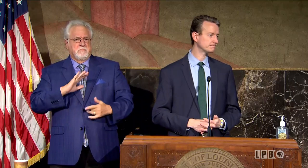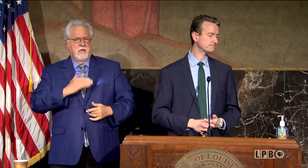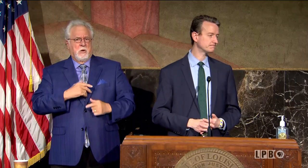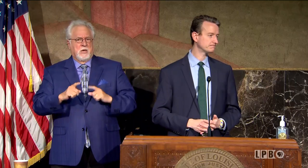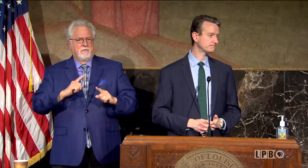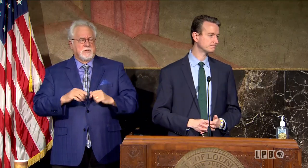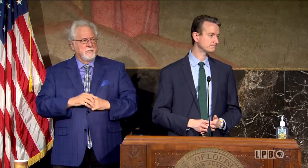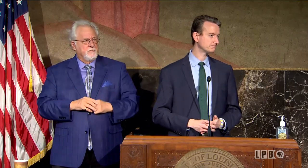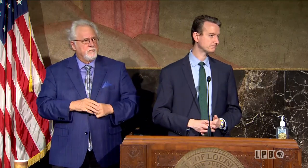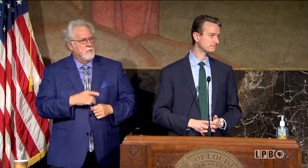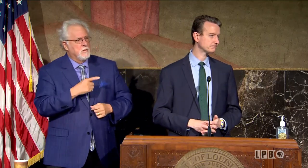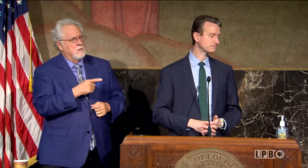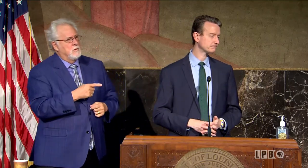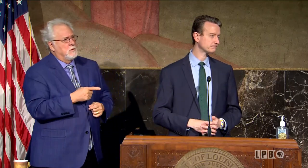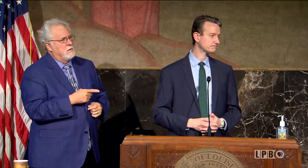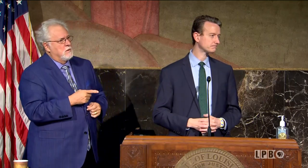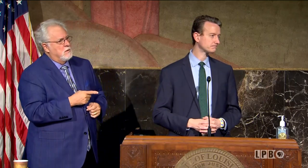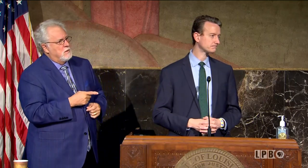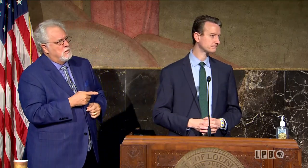conversation.